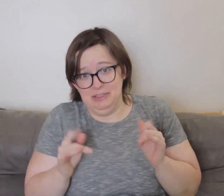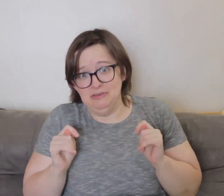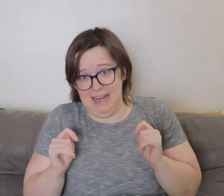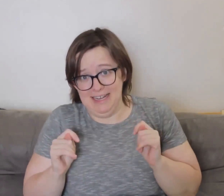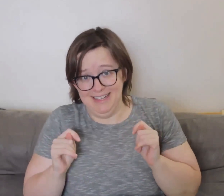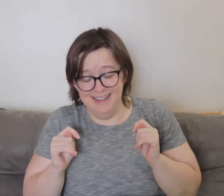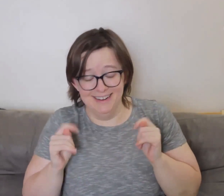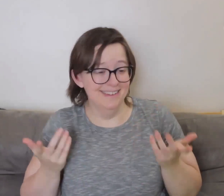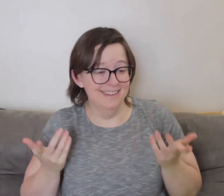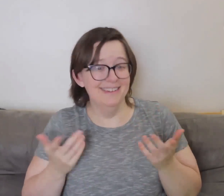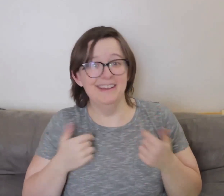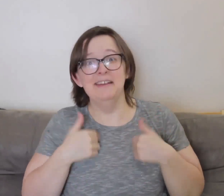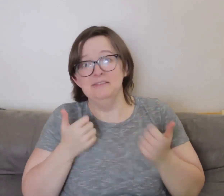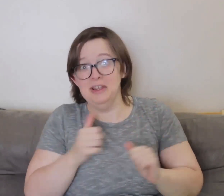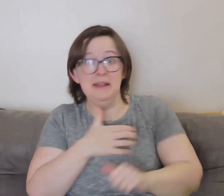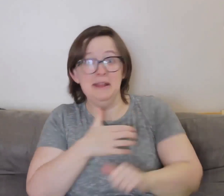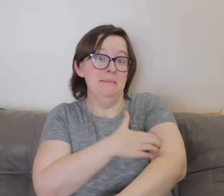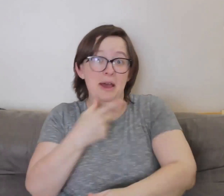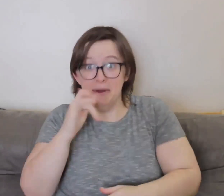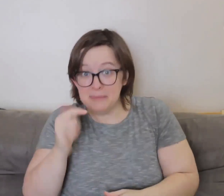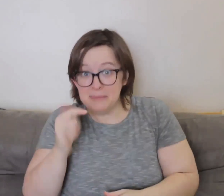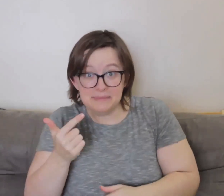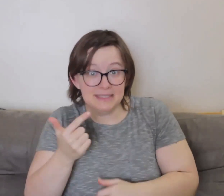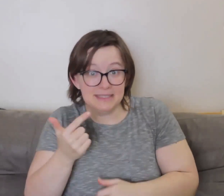So if you name it, I've probably tried it.